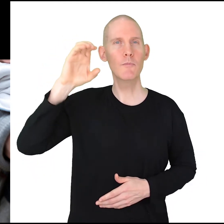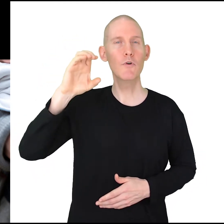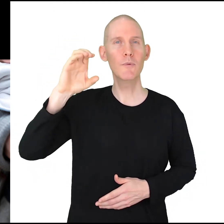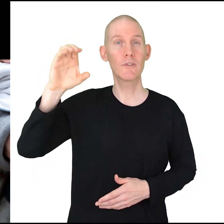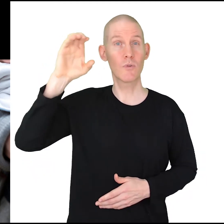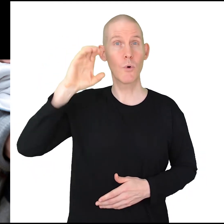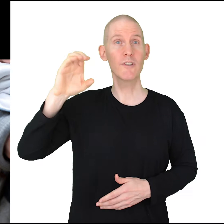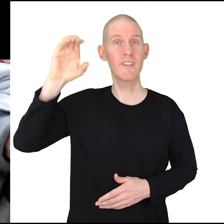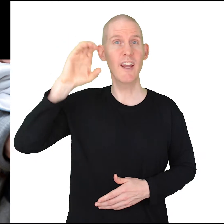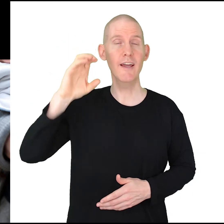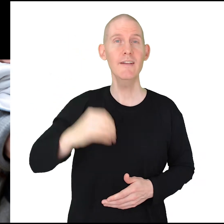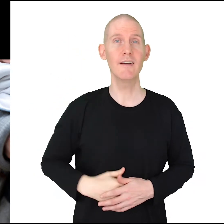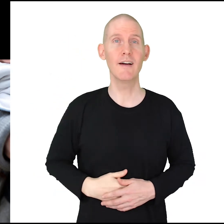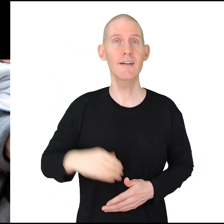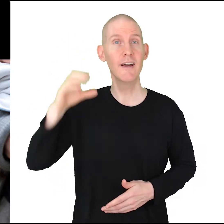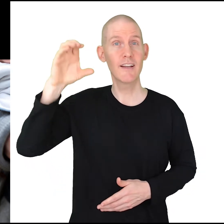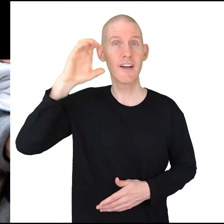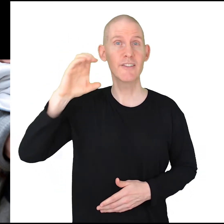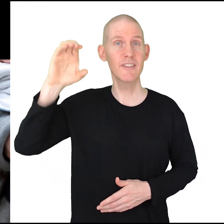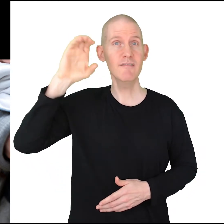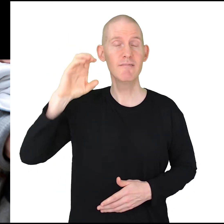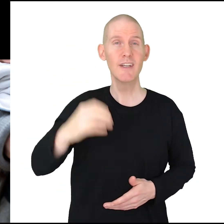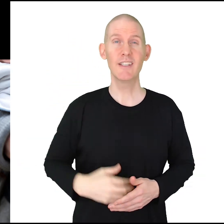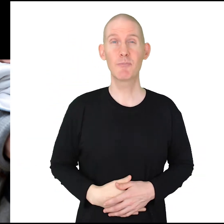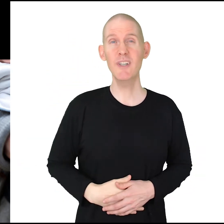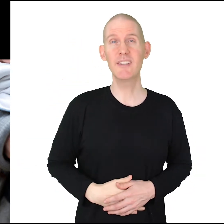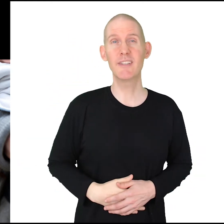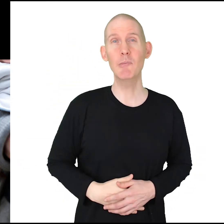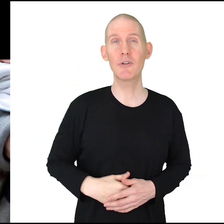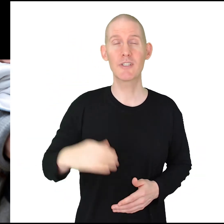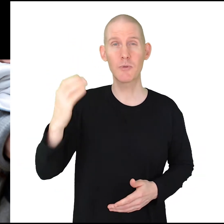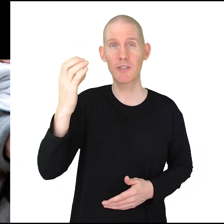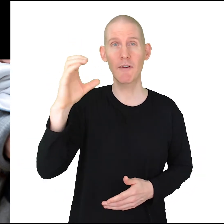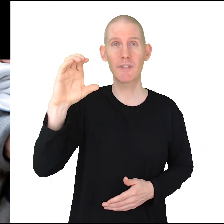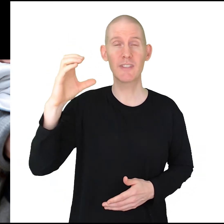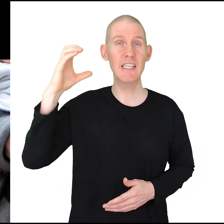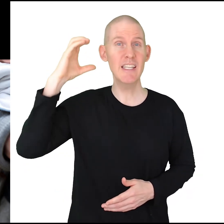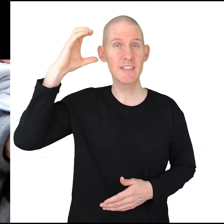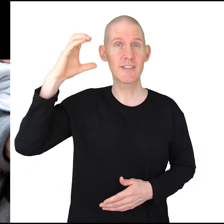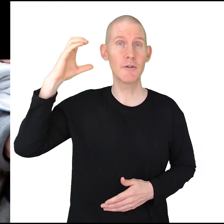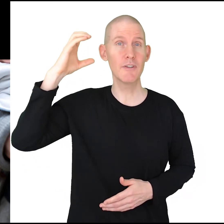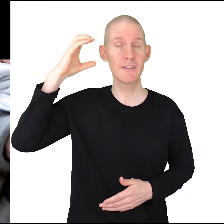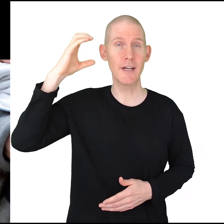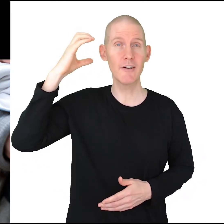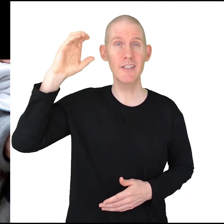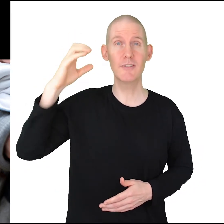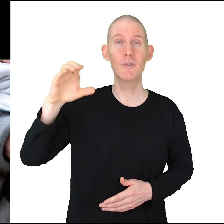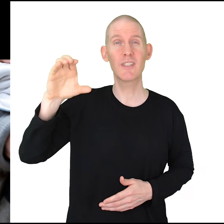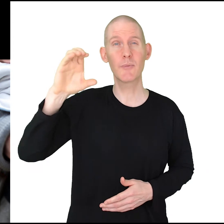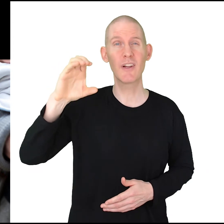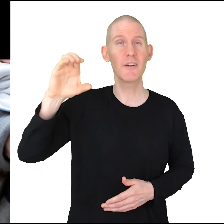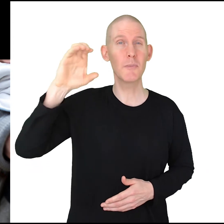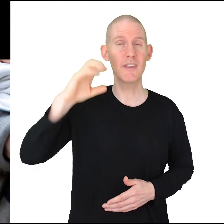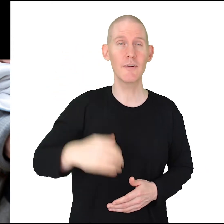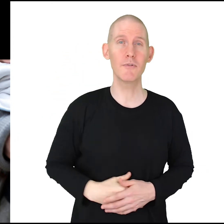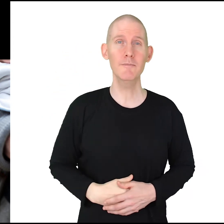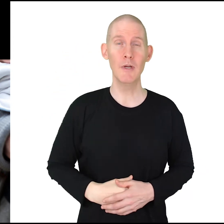movements towards the head. Cousin. It's pretty similar because we still have a C and it's still in this area doing something a little bit different.